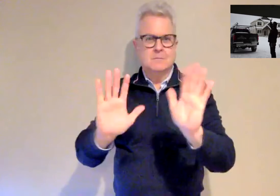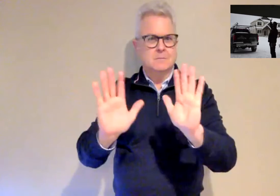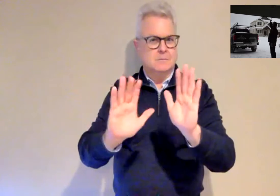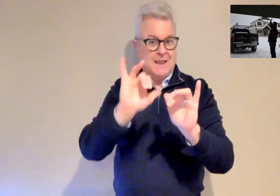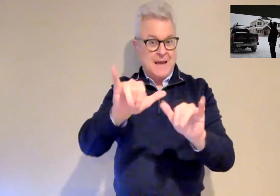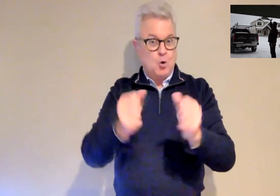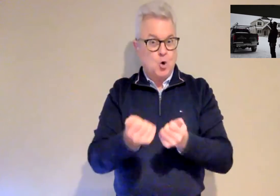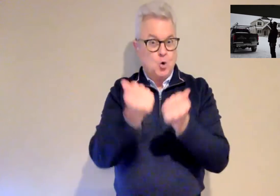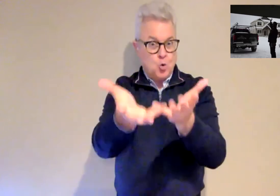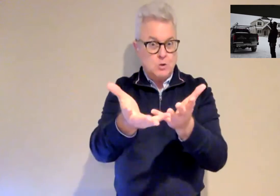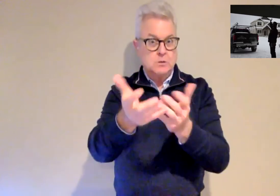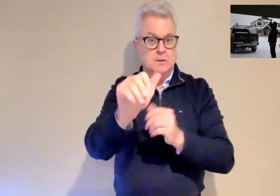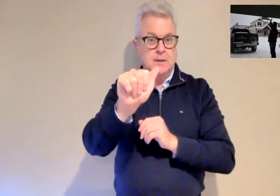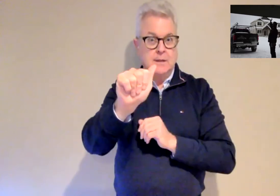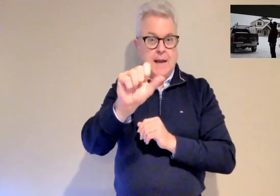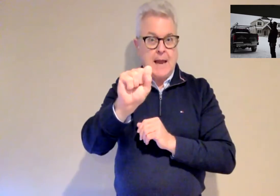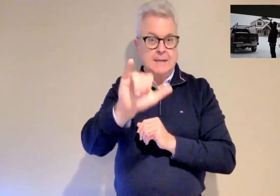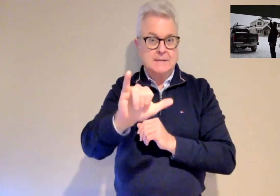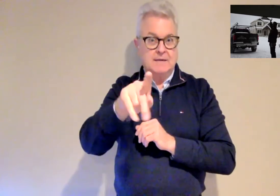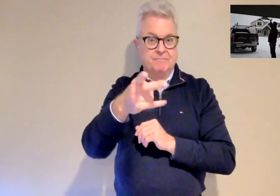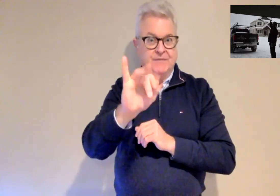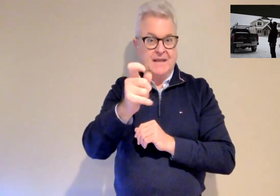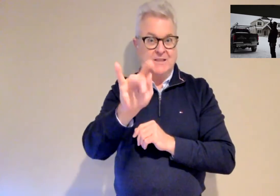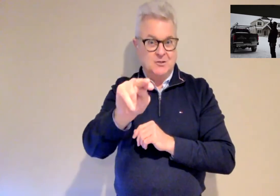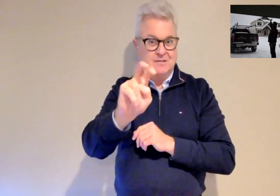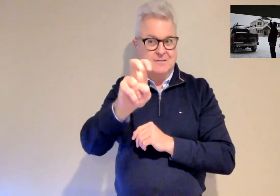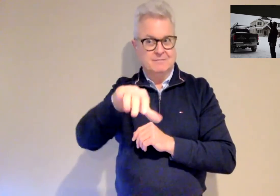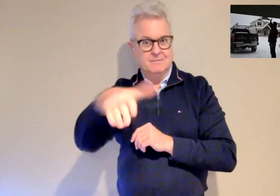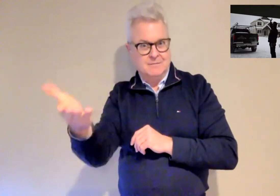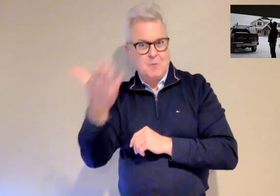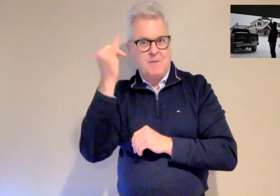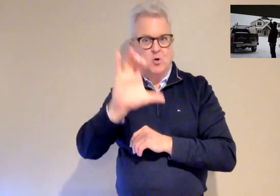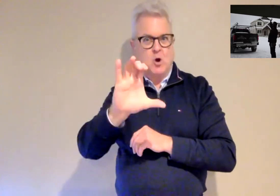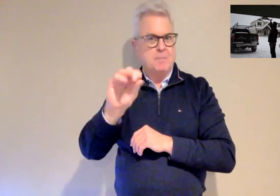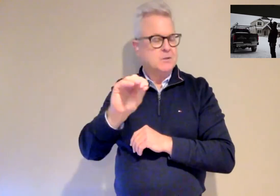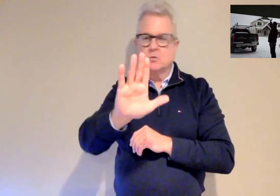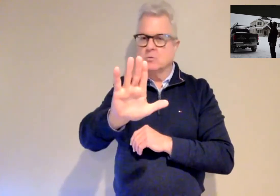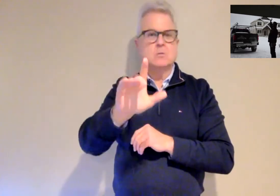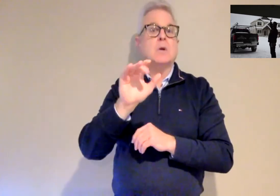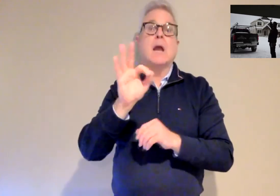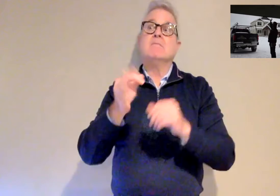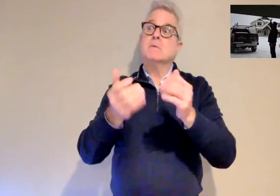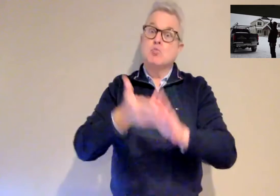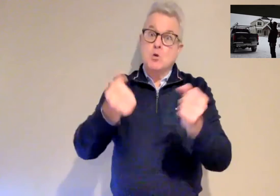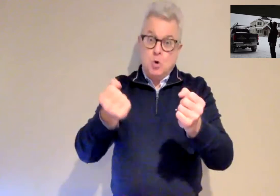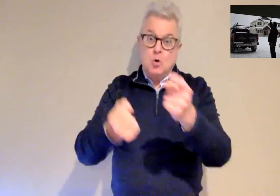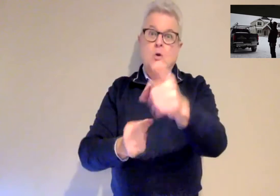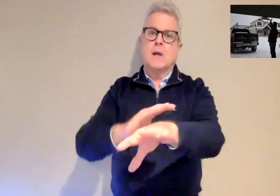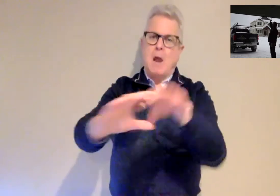running in a closed environment with the garage door closed, because that is a form of asphyxiation from the carbon